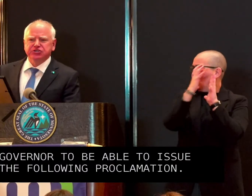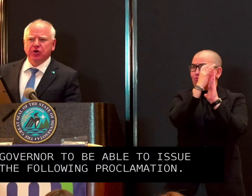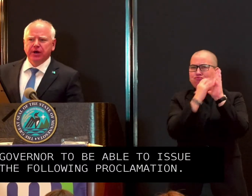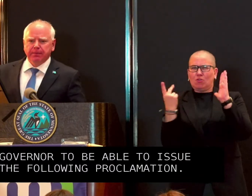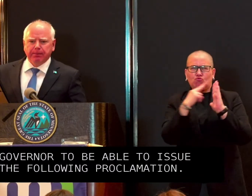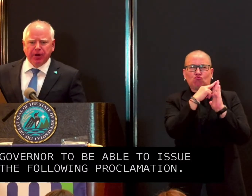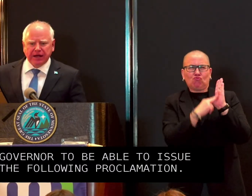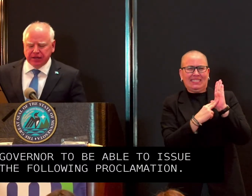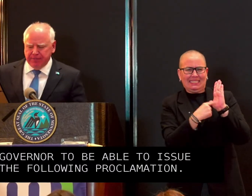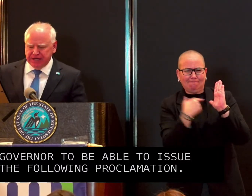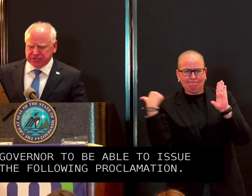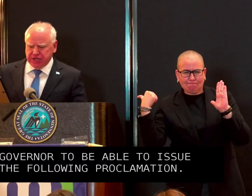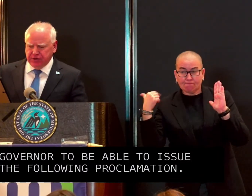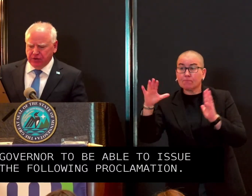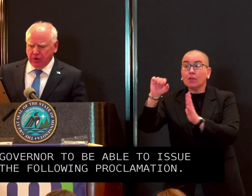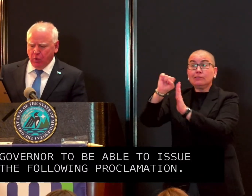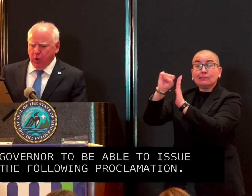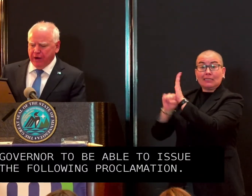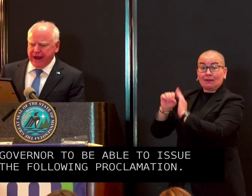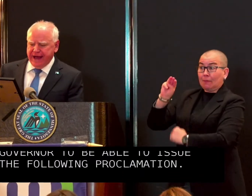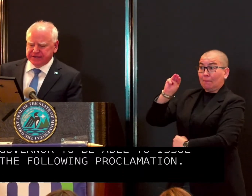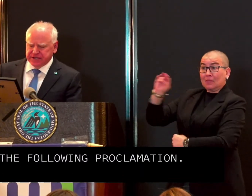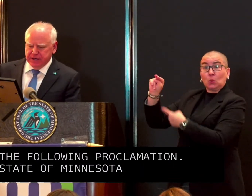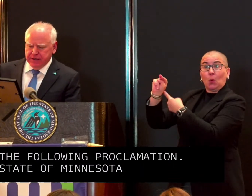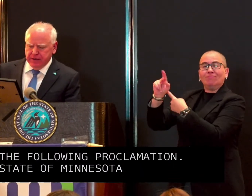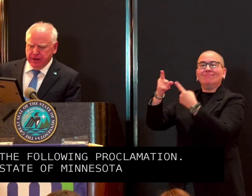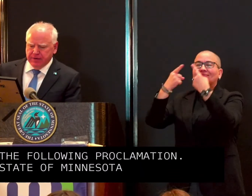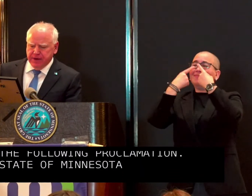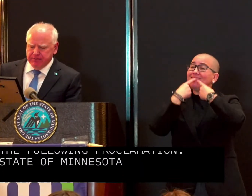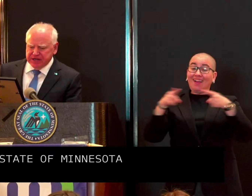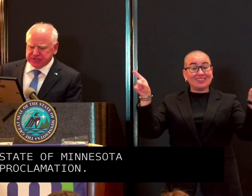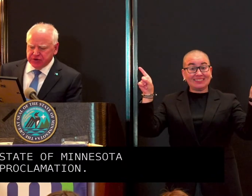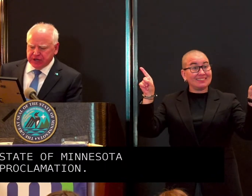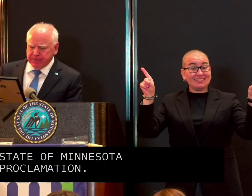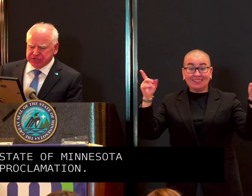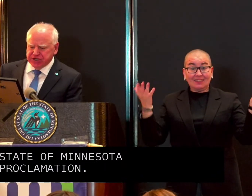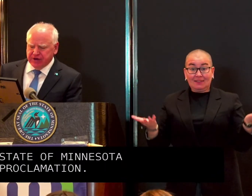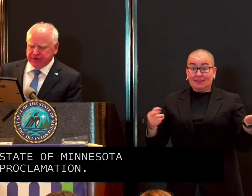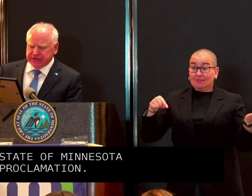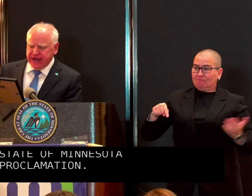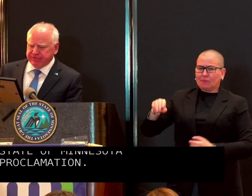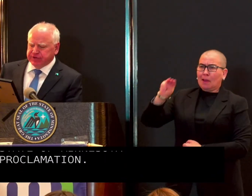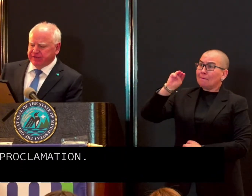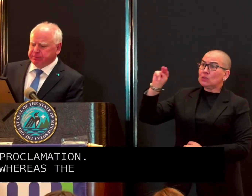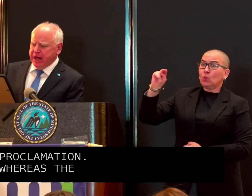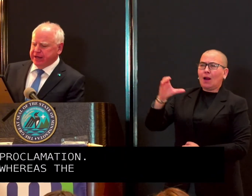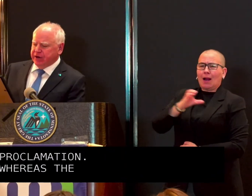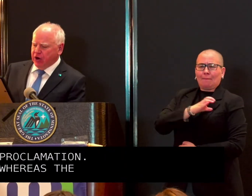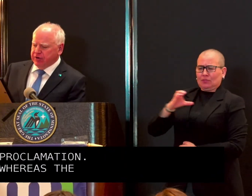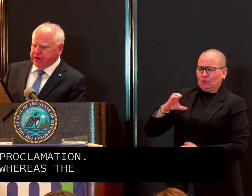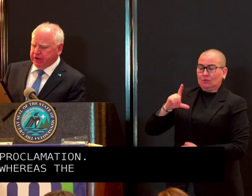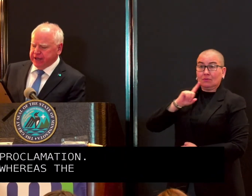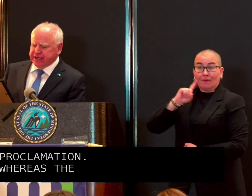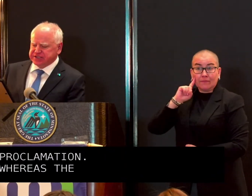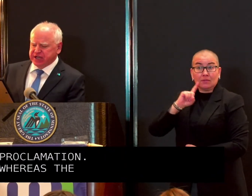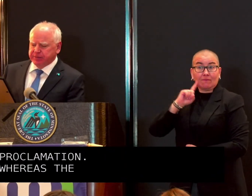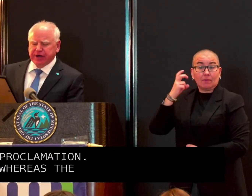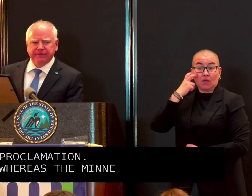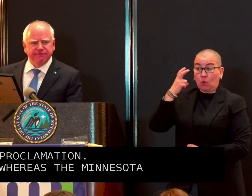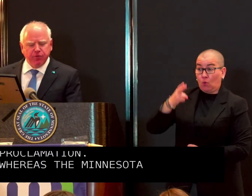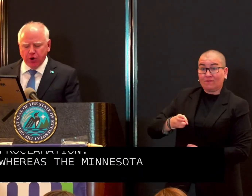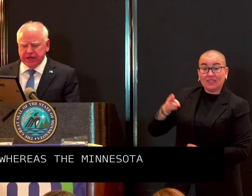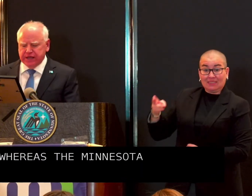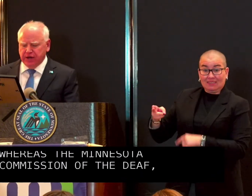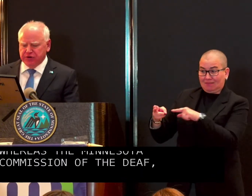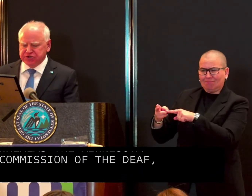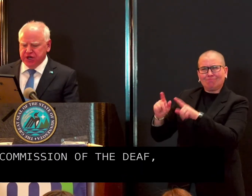State of Minnesota Proclamation. Whereas the Minnesota Commission of the Deaf, Deafblind, and Hard of Hearing is